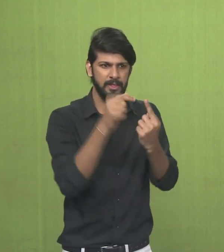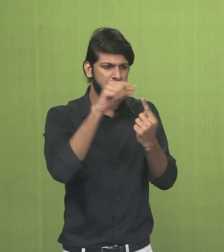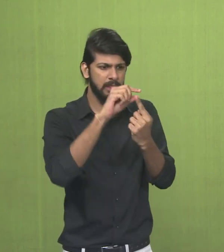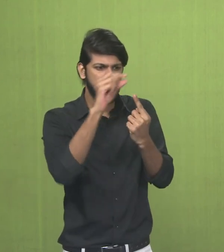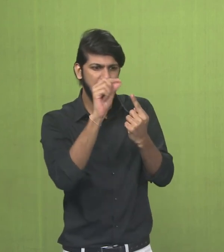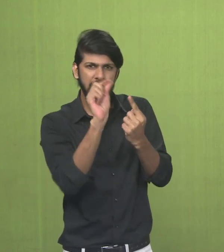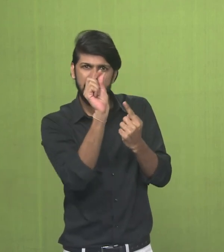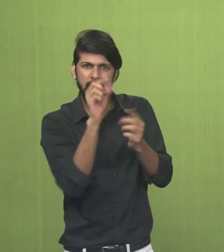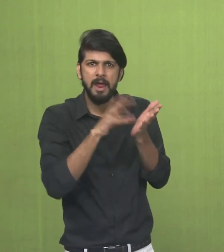Grains.